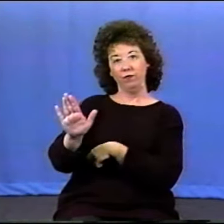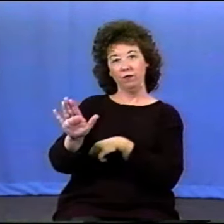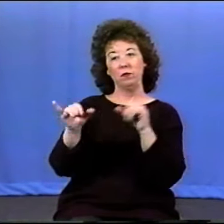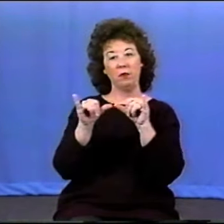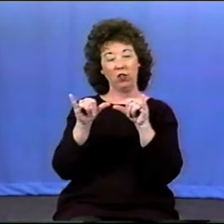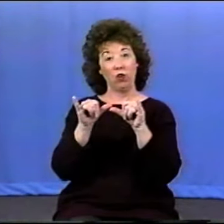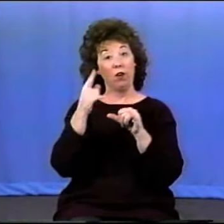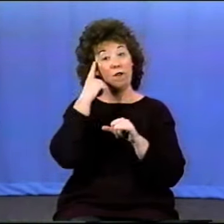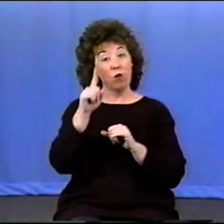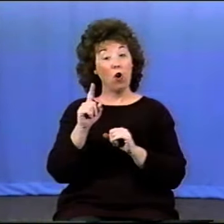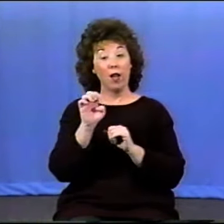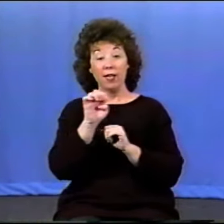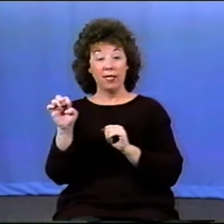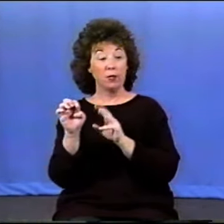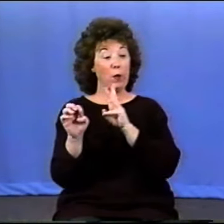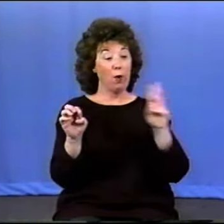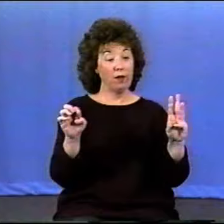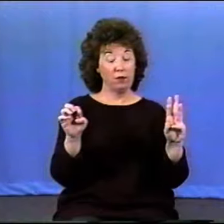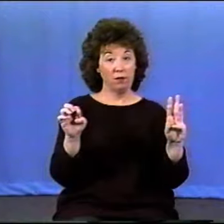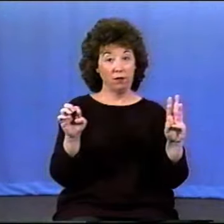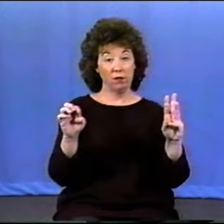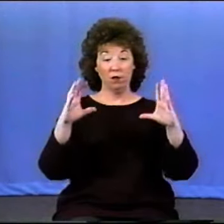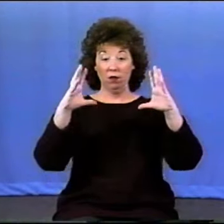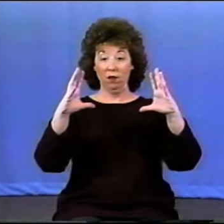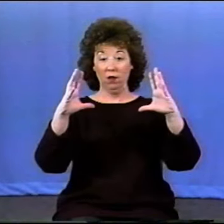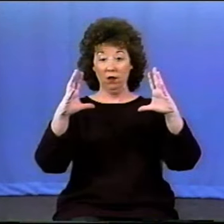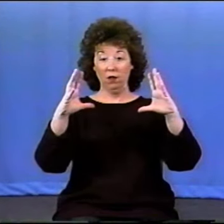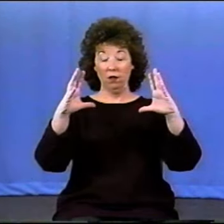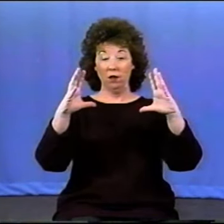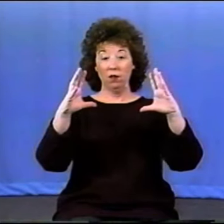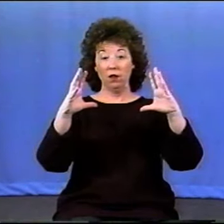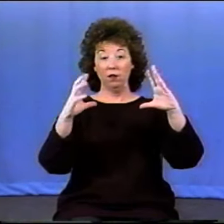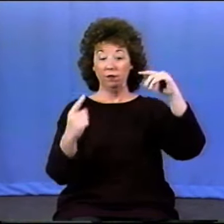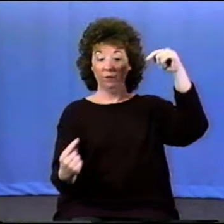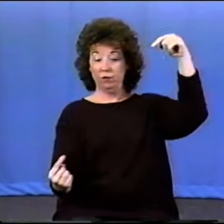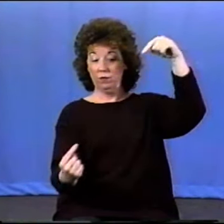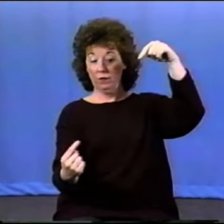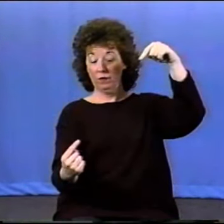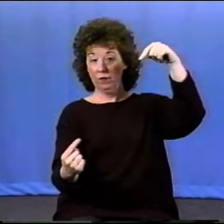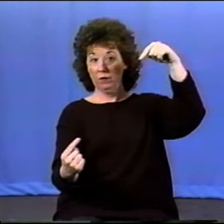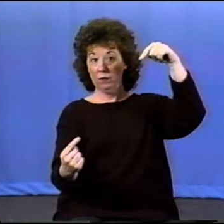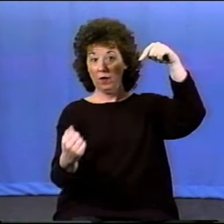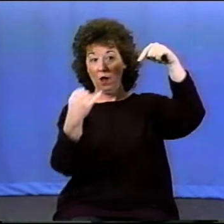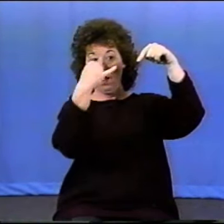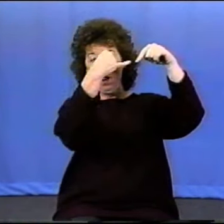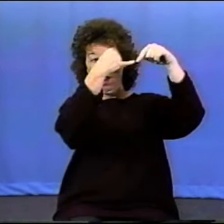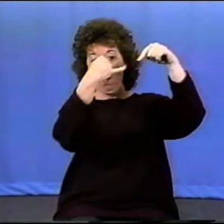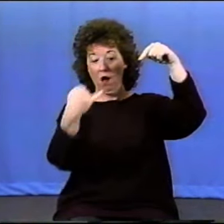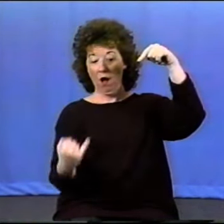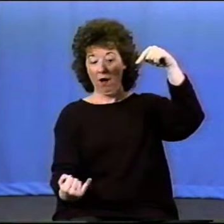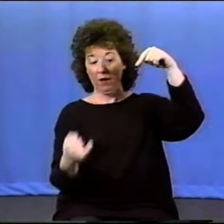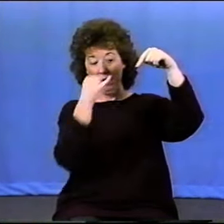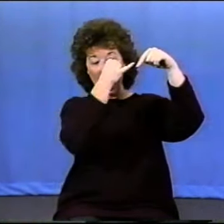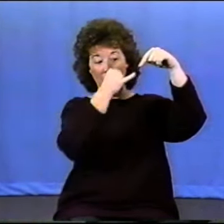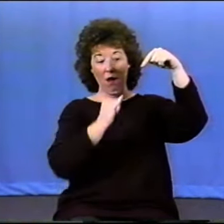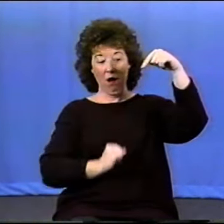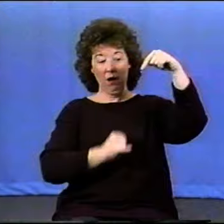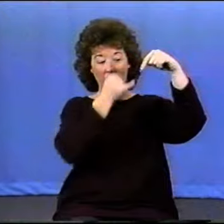a line running from the North Pole to the South Pole. These lines are called meridians. And we would measure from the